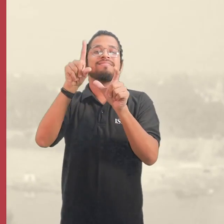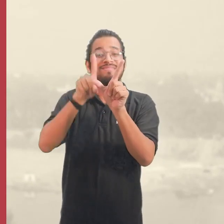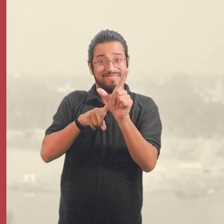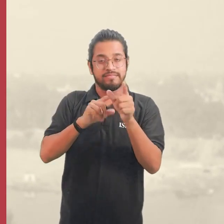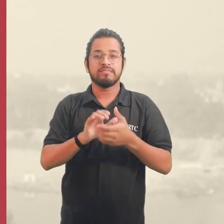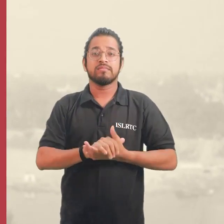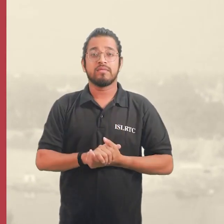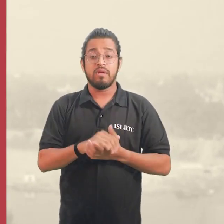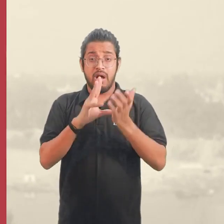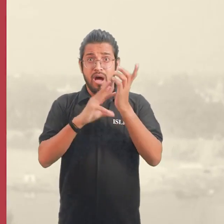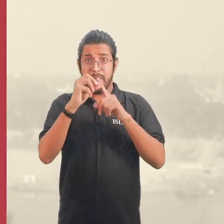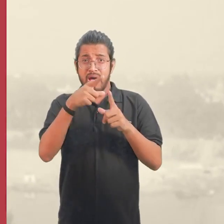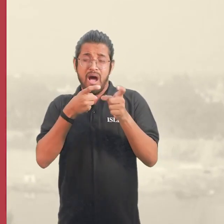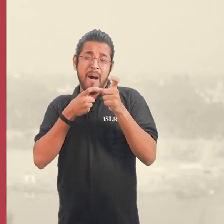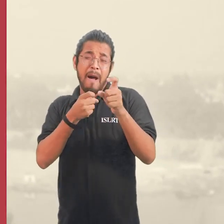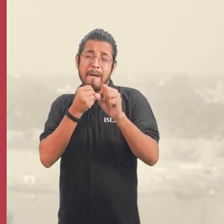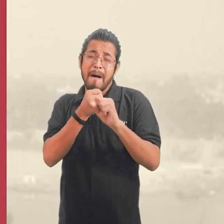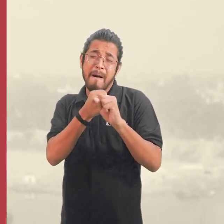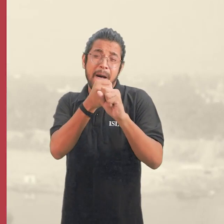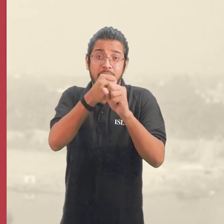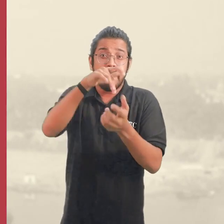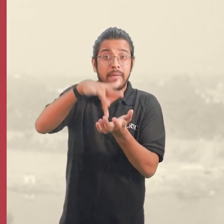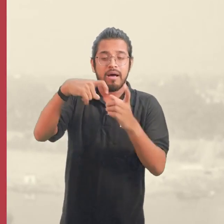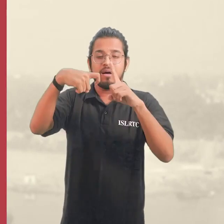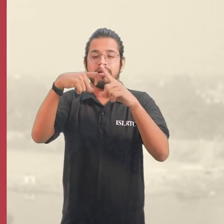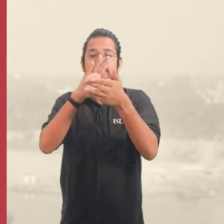For his demonstration of bravery and leadership,